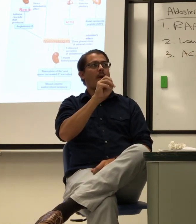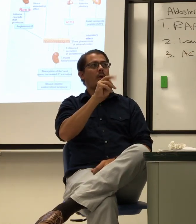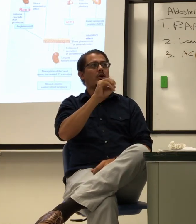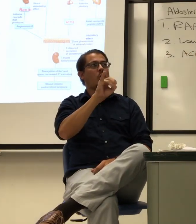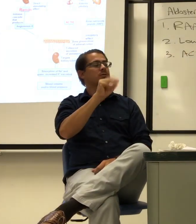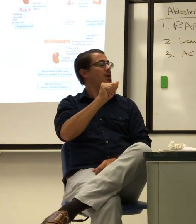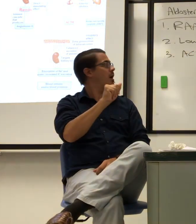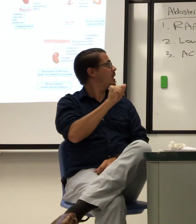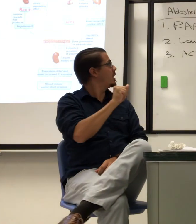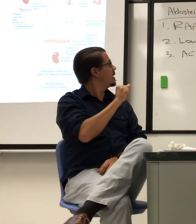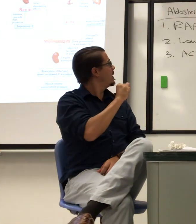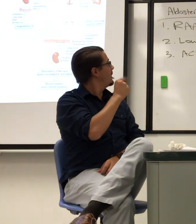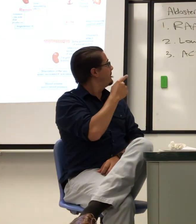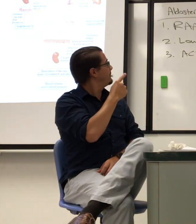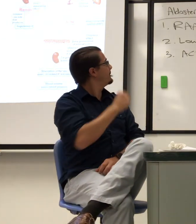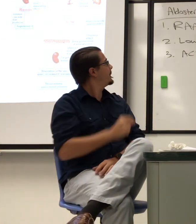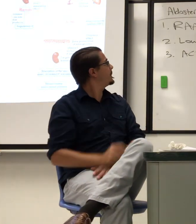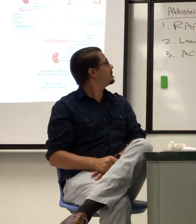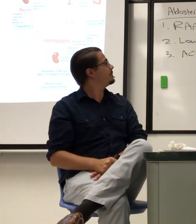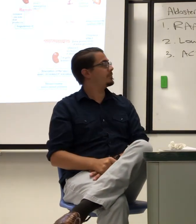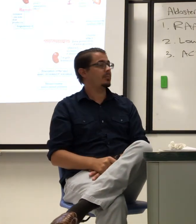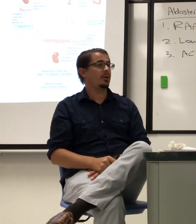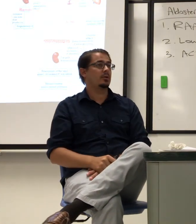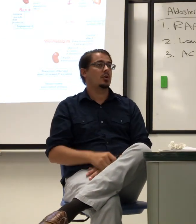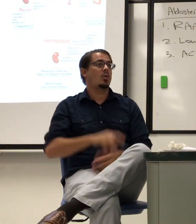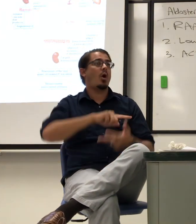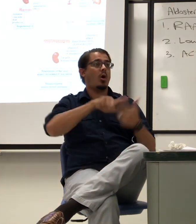ACTH. All of these will increase